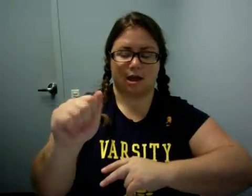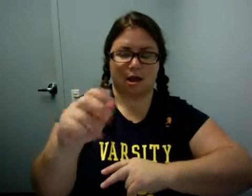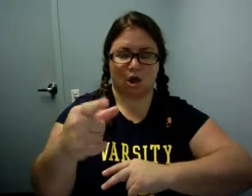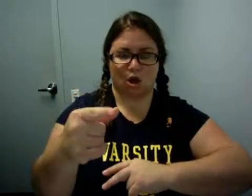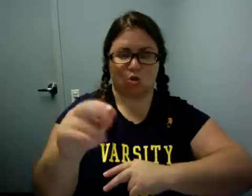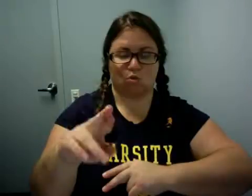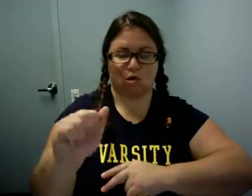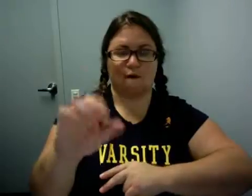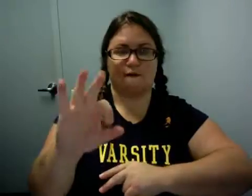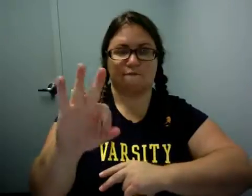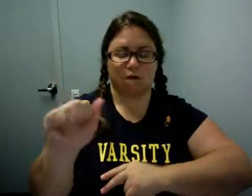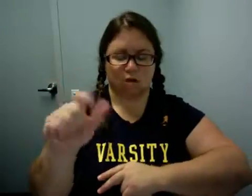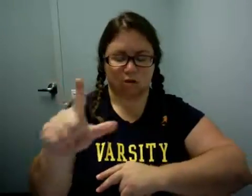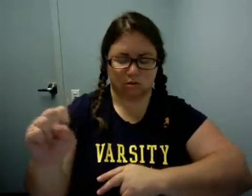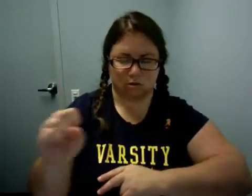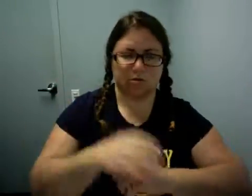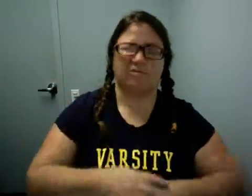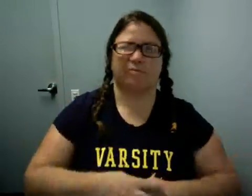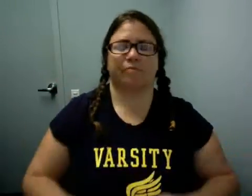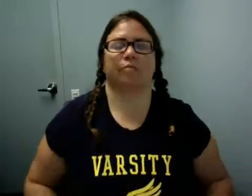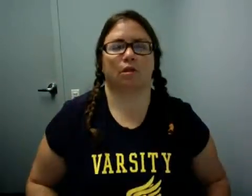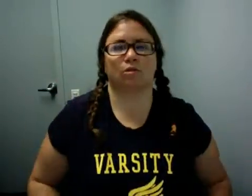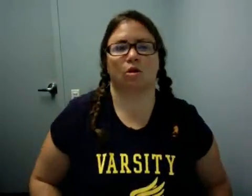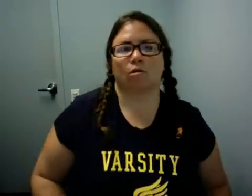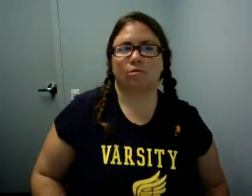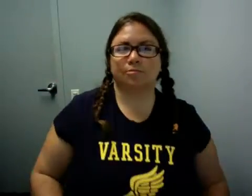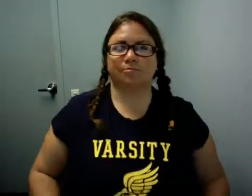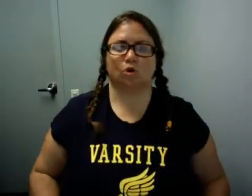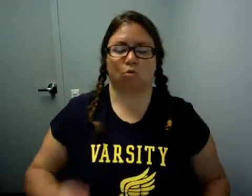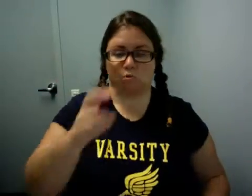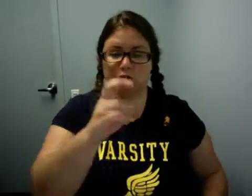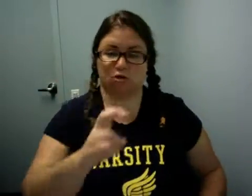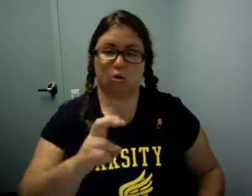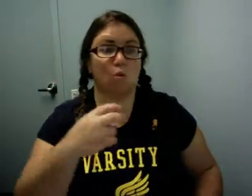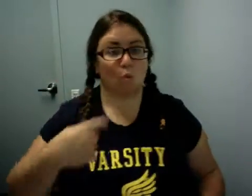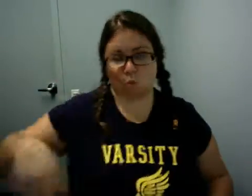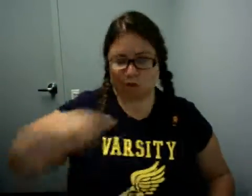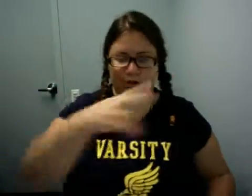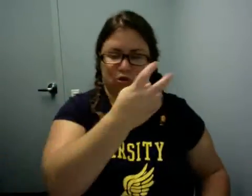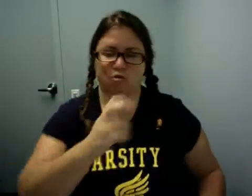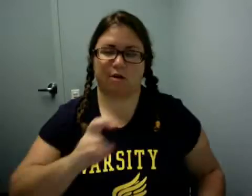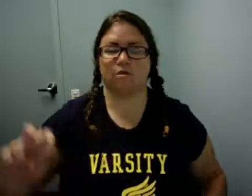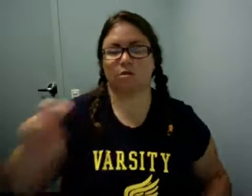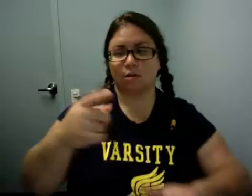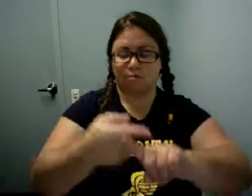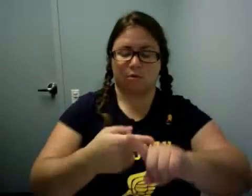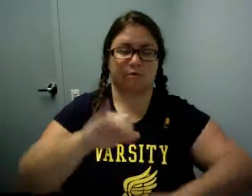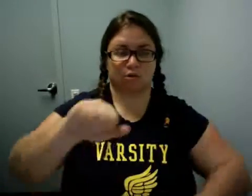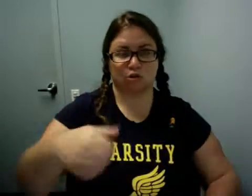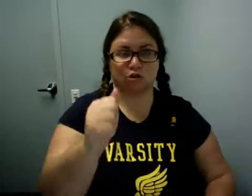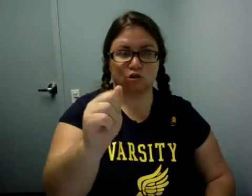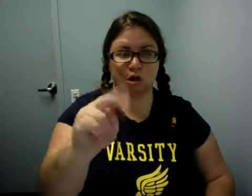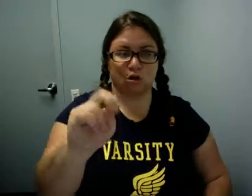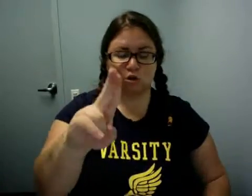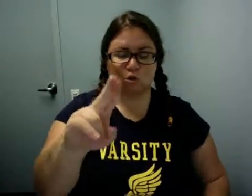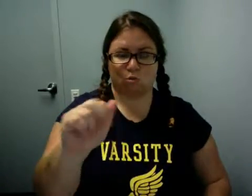January, which is obviously very cold, and it's in Canada up north, so it's even colder than what I'm used